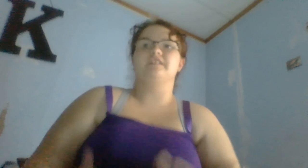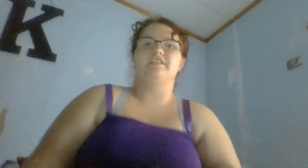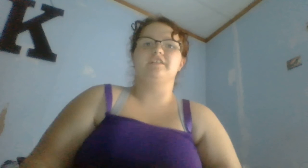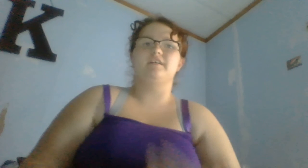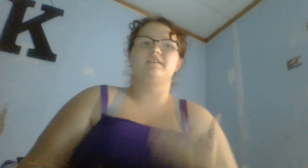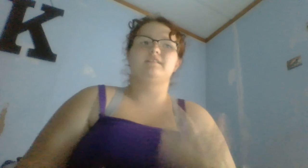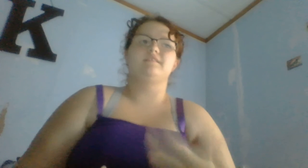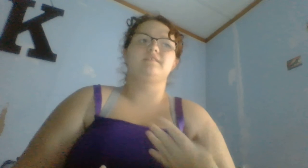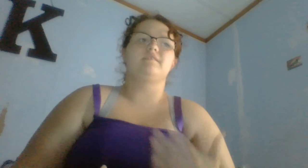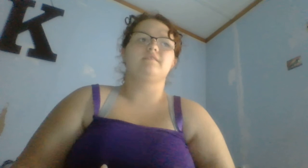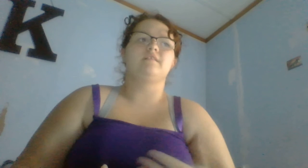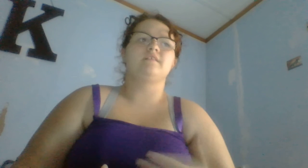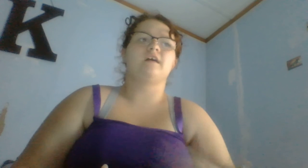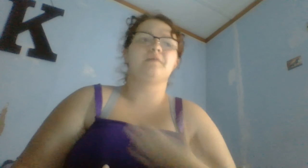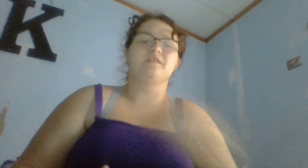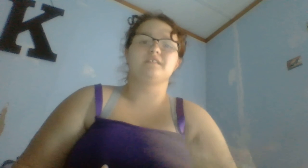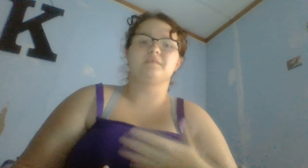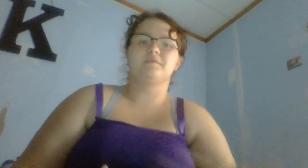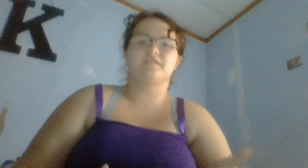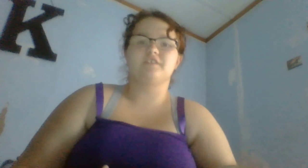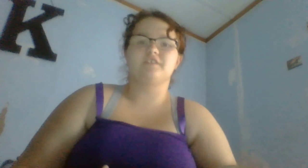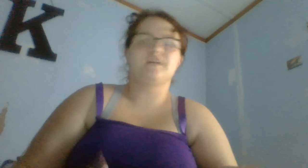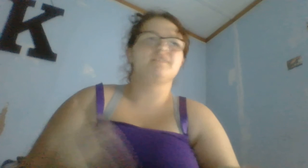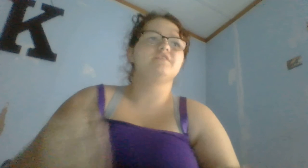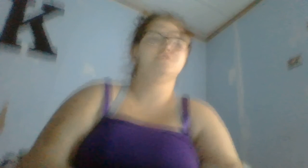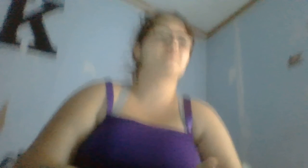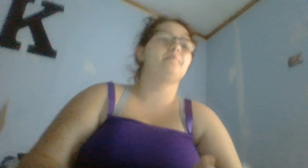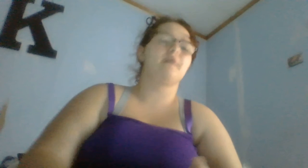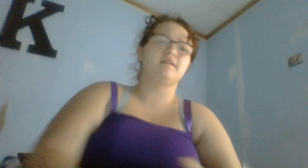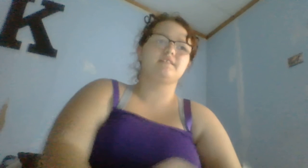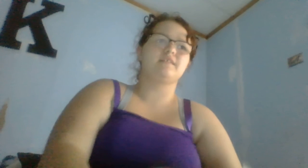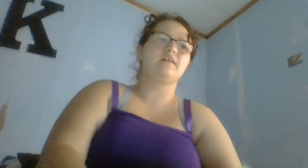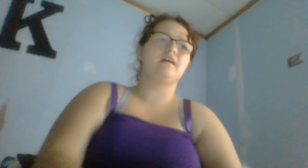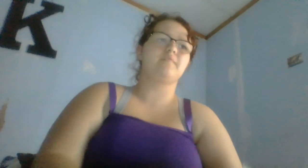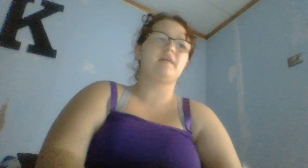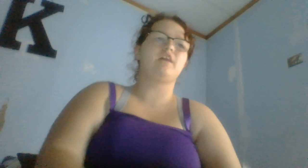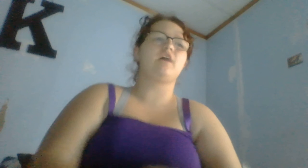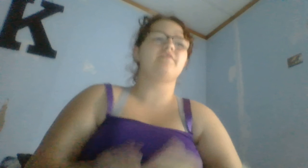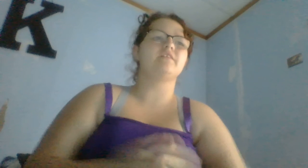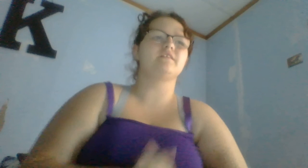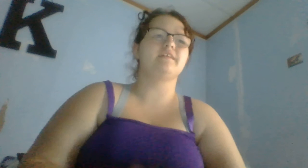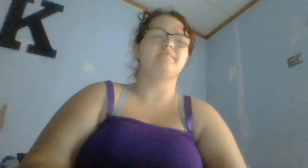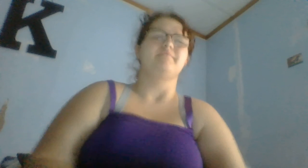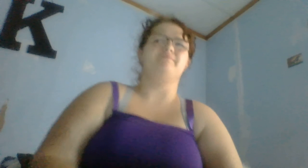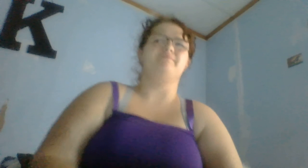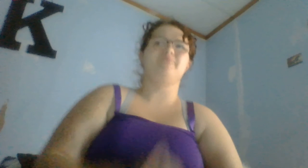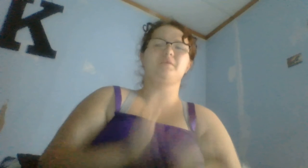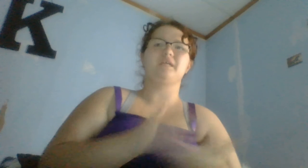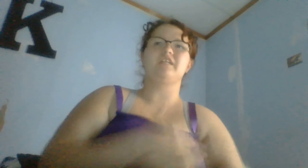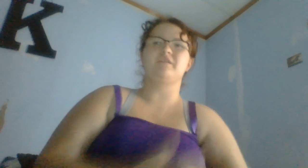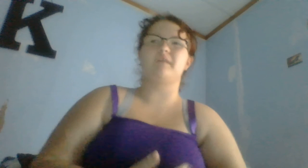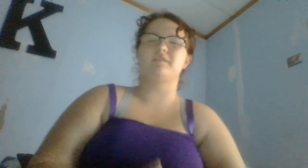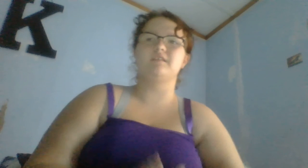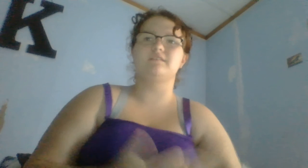year until until i want to stop doing the challenge but um and obviously when i do it i'm gonna